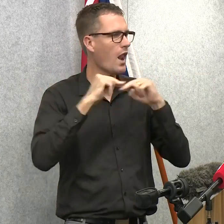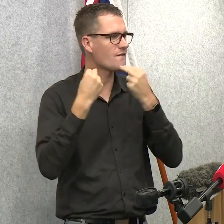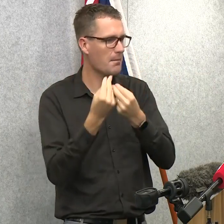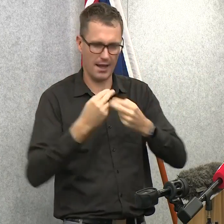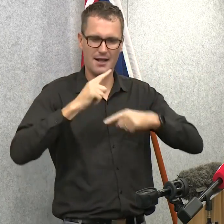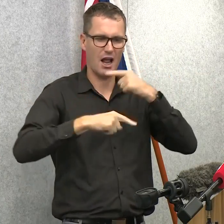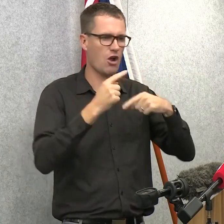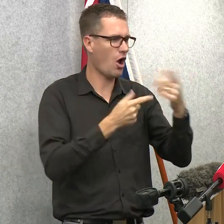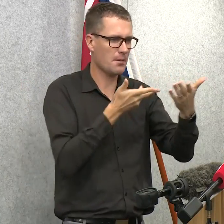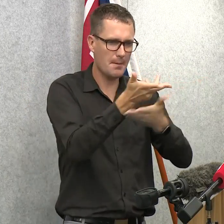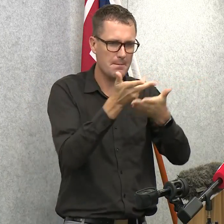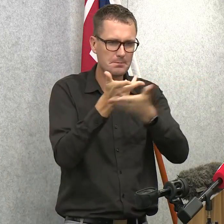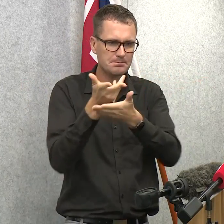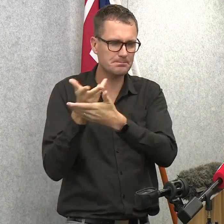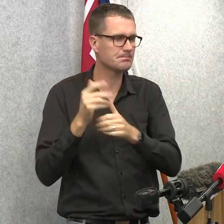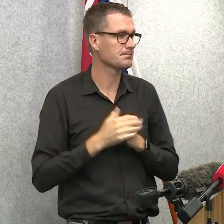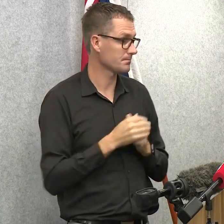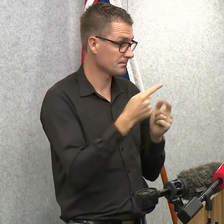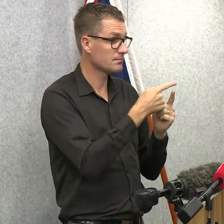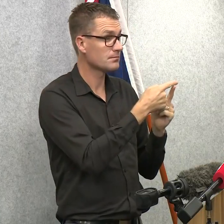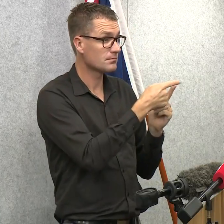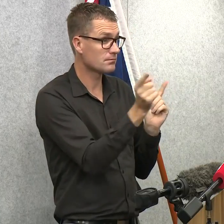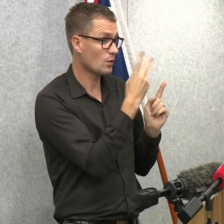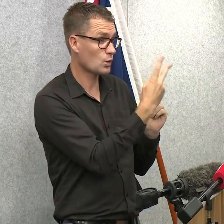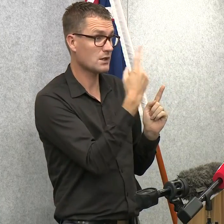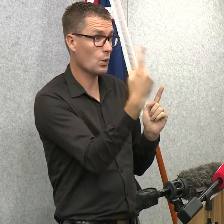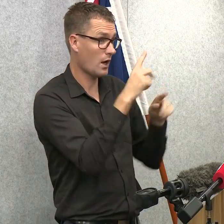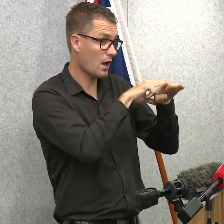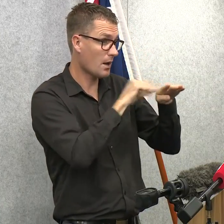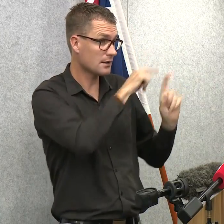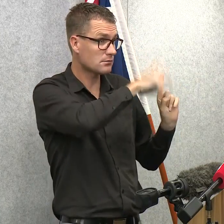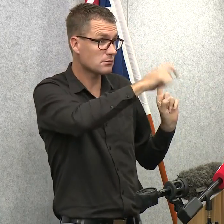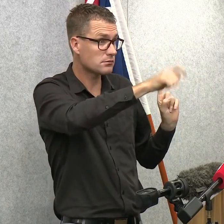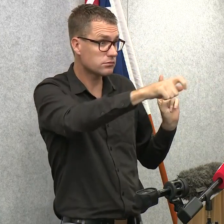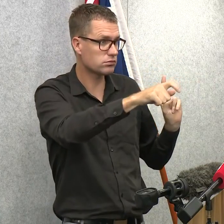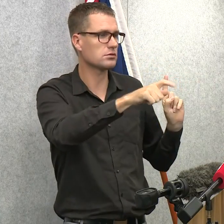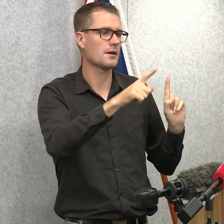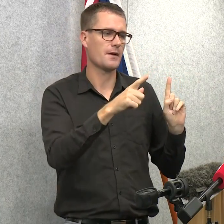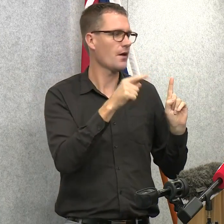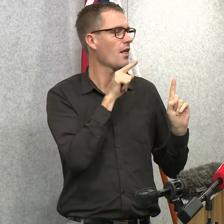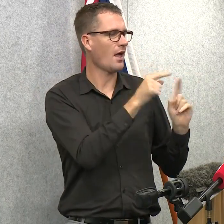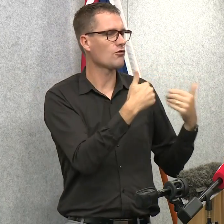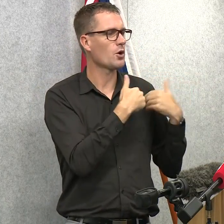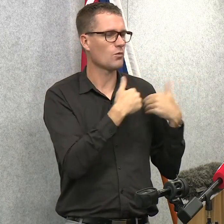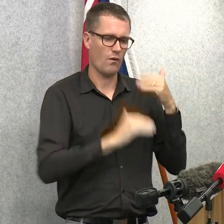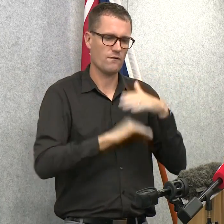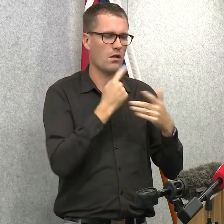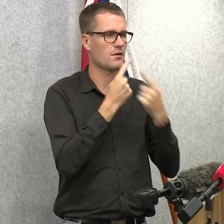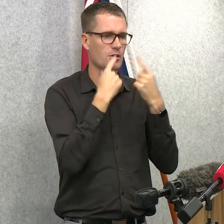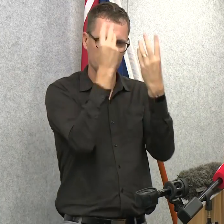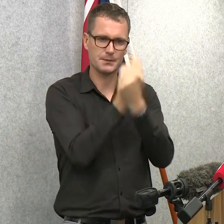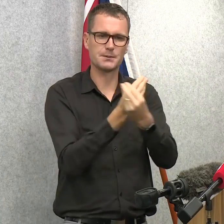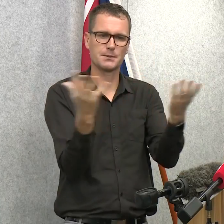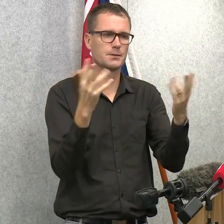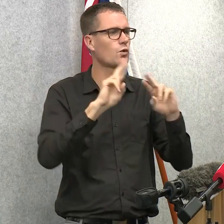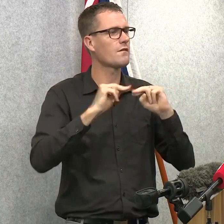They're there to ensure those people get all the information they need. Now that team is